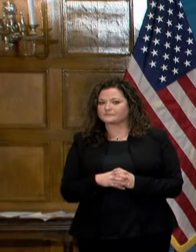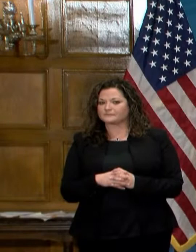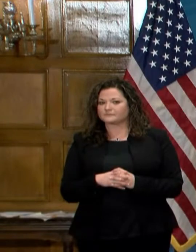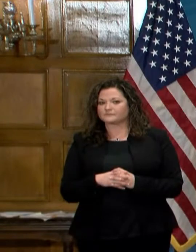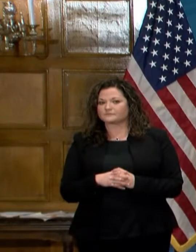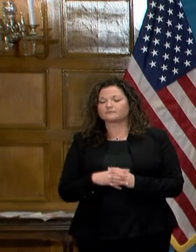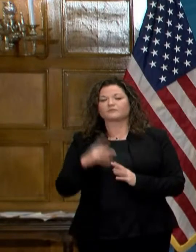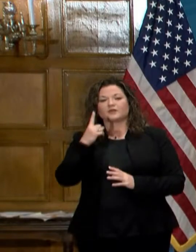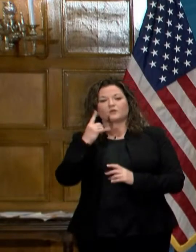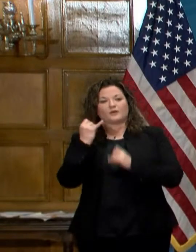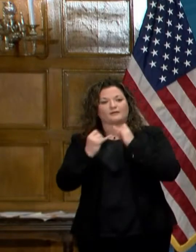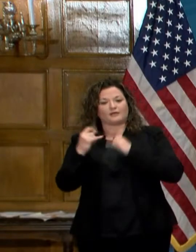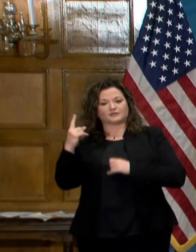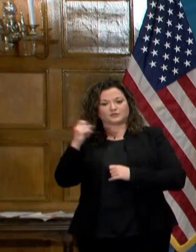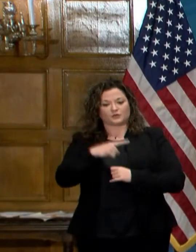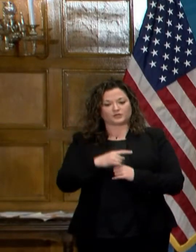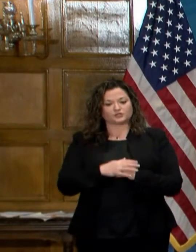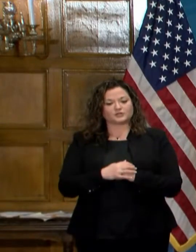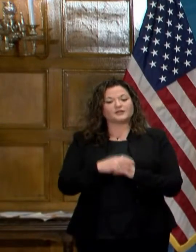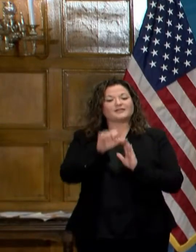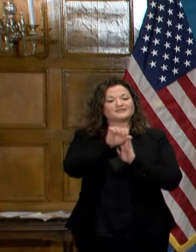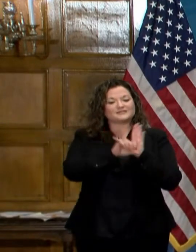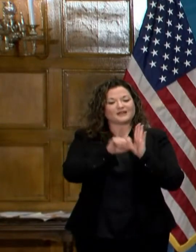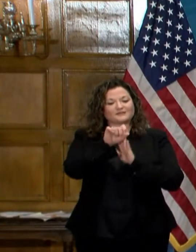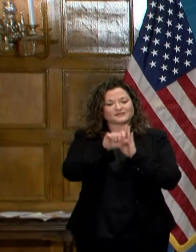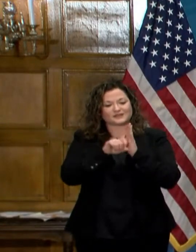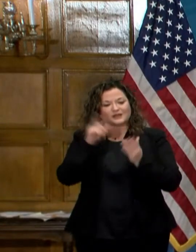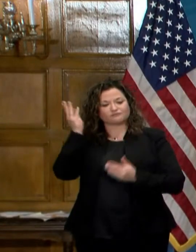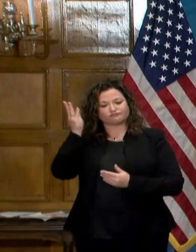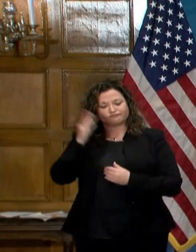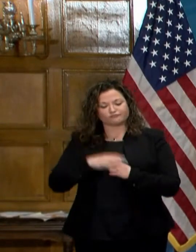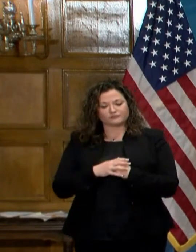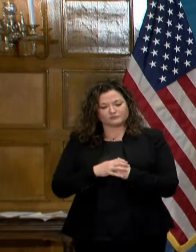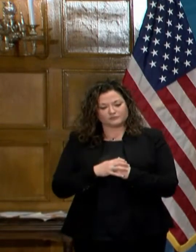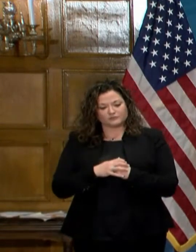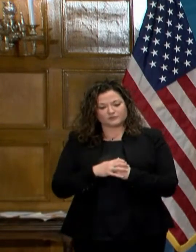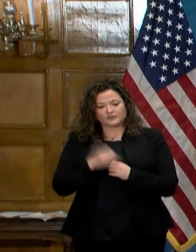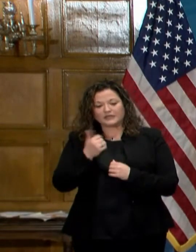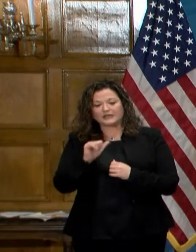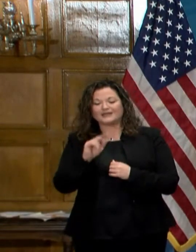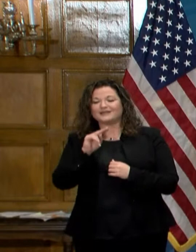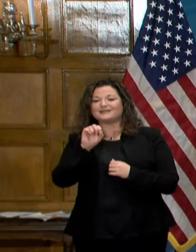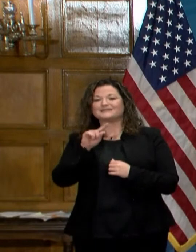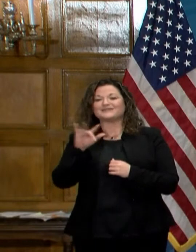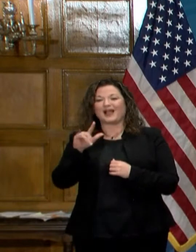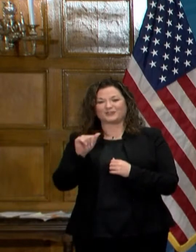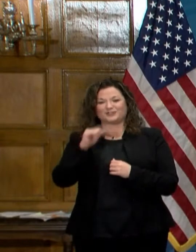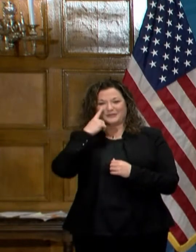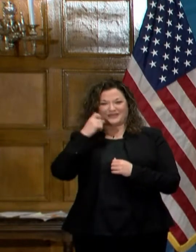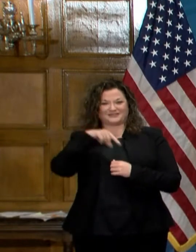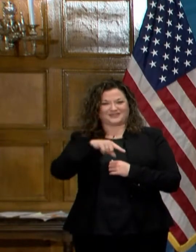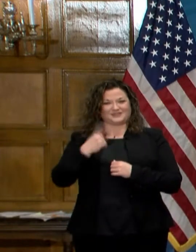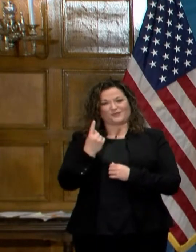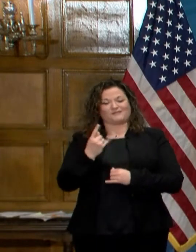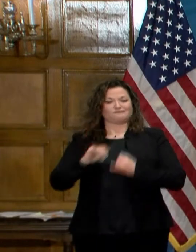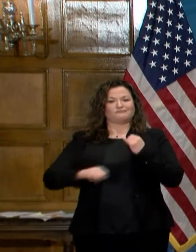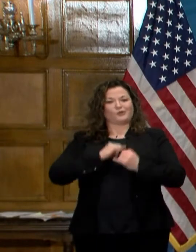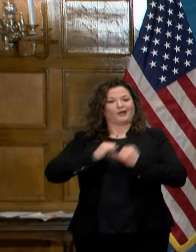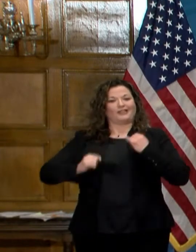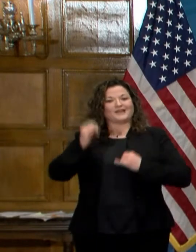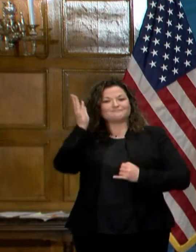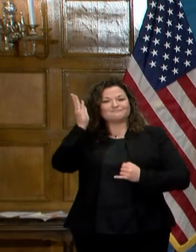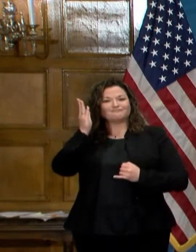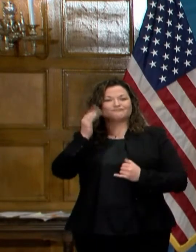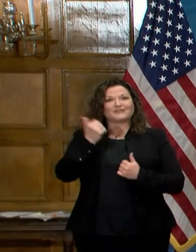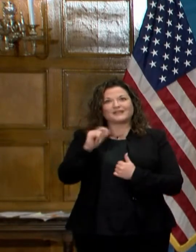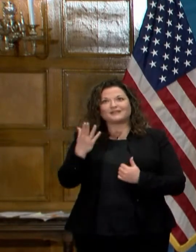One last question, sorry, on the State of the State. Any nostalgia on this is your last one? Anything looking back that